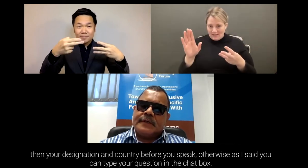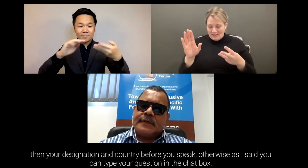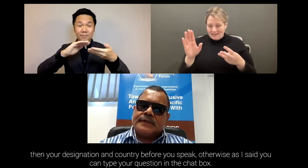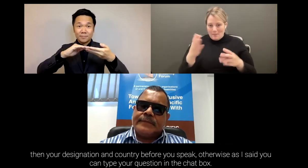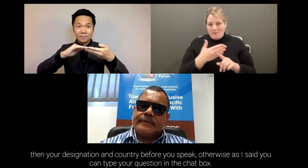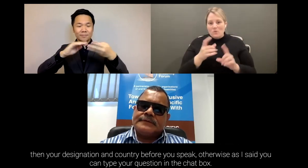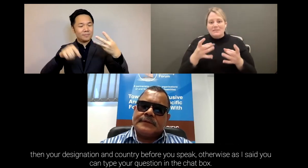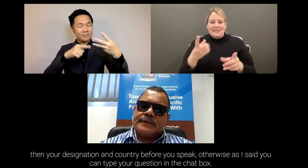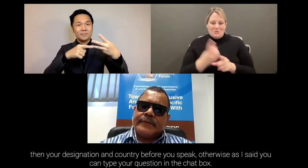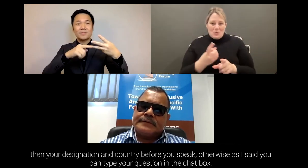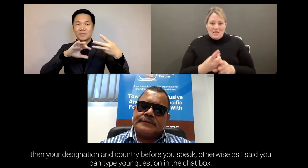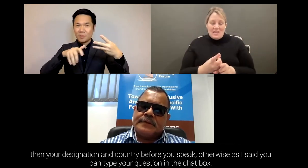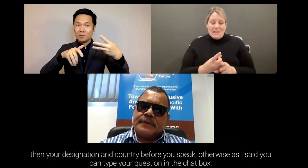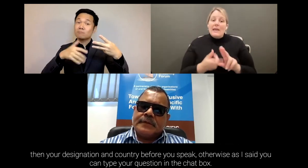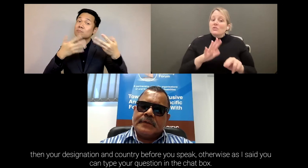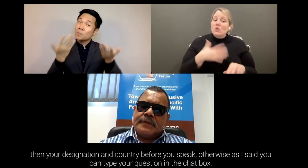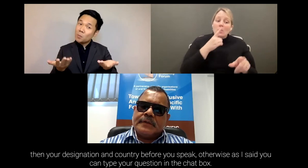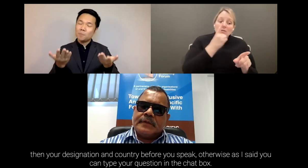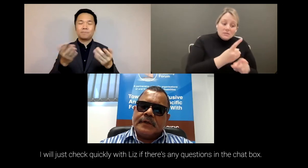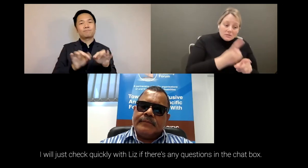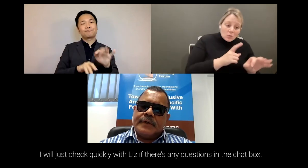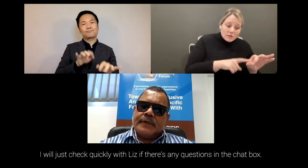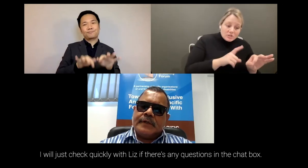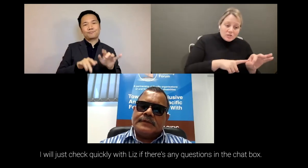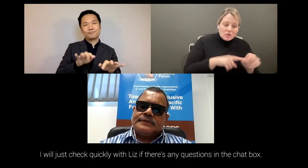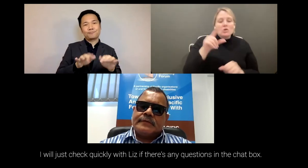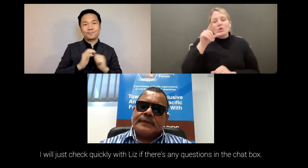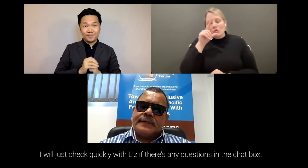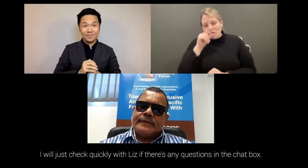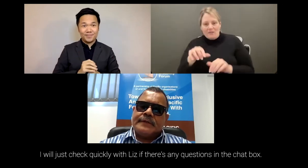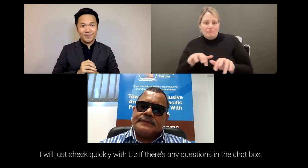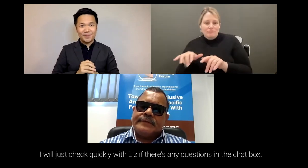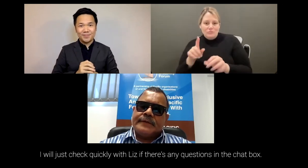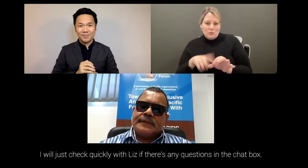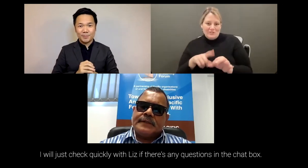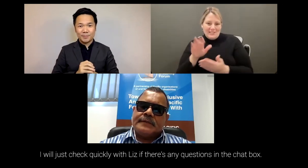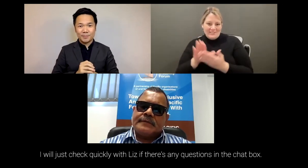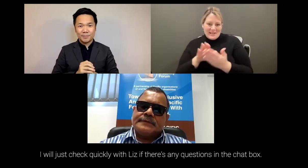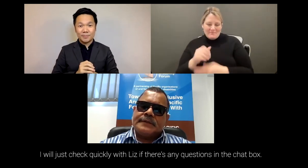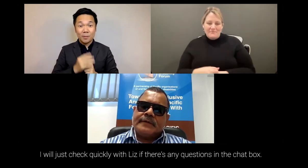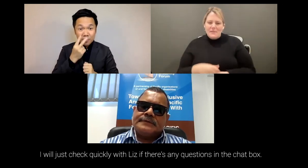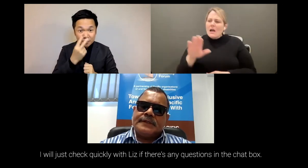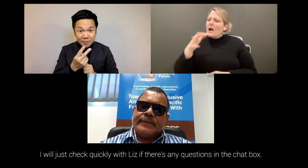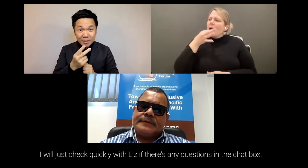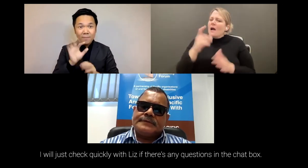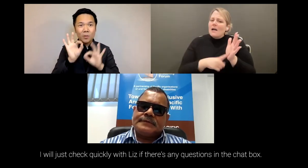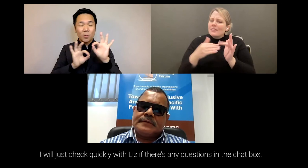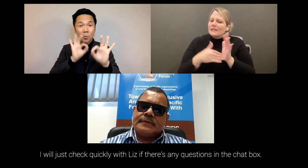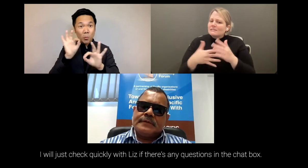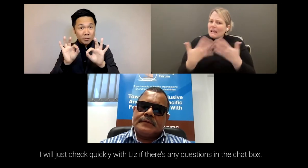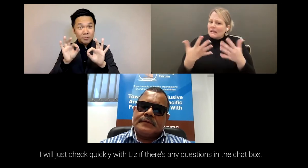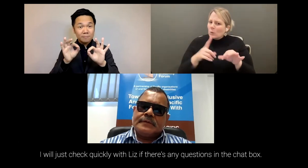you can type your question in the chat box. I'll just check quickly with the list if there's any question on the chat